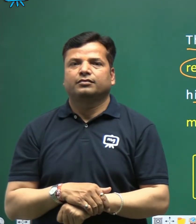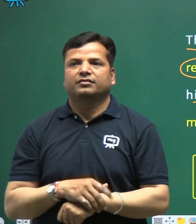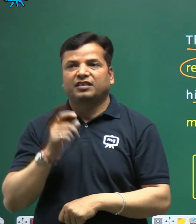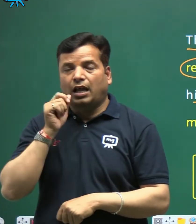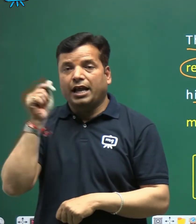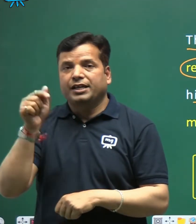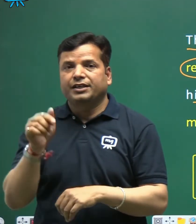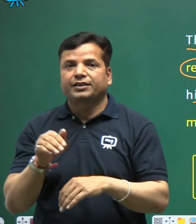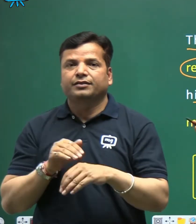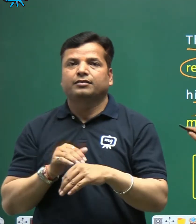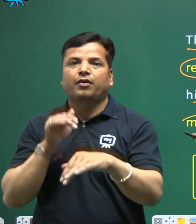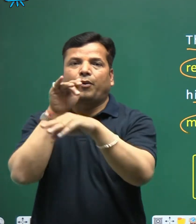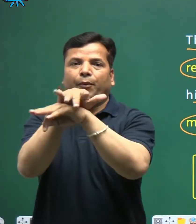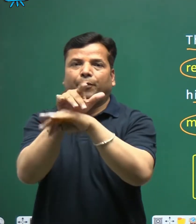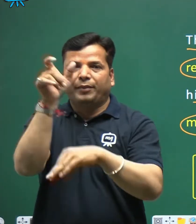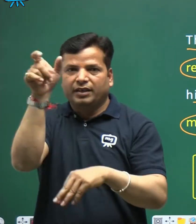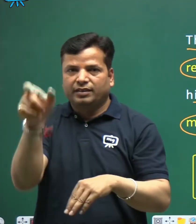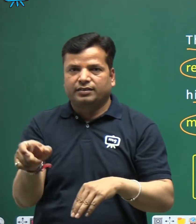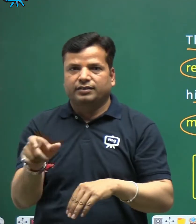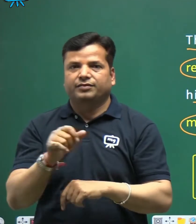his messenger.